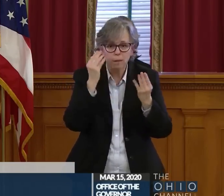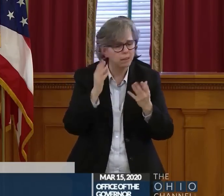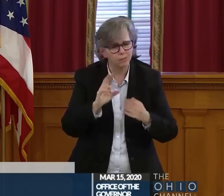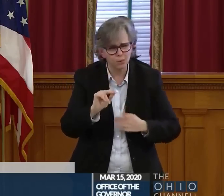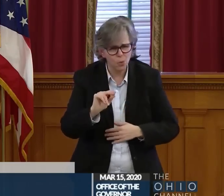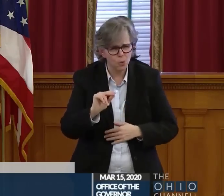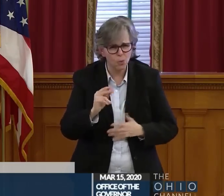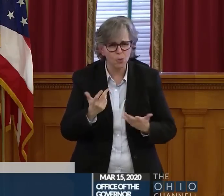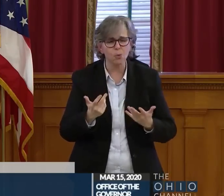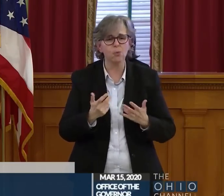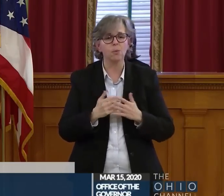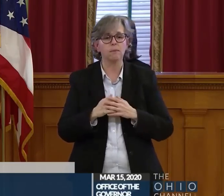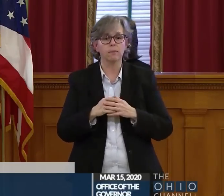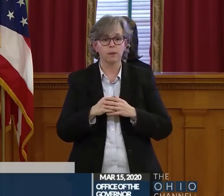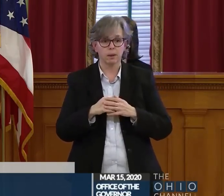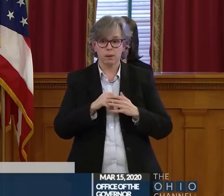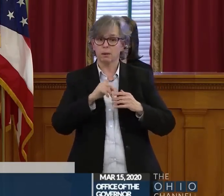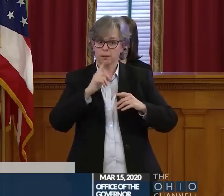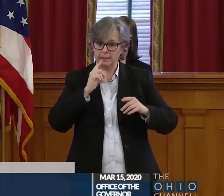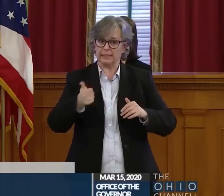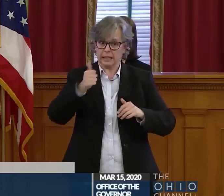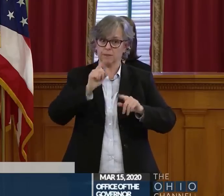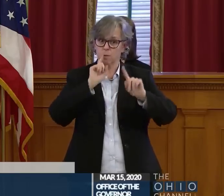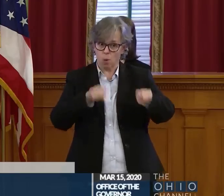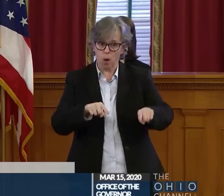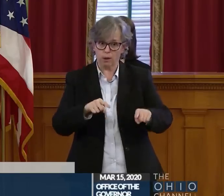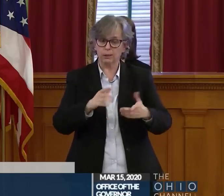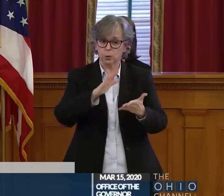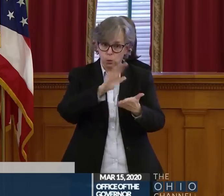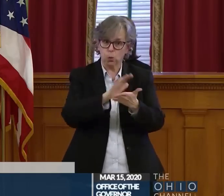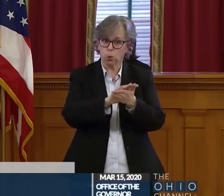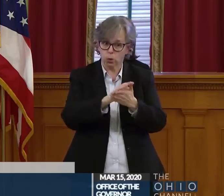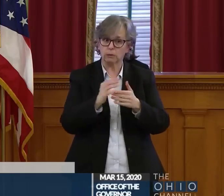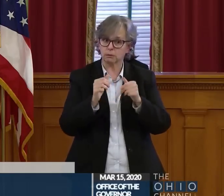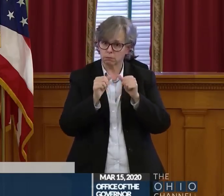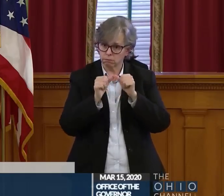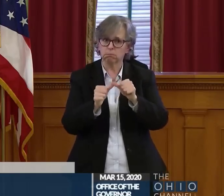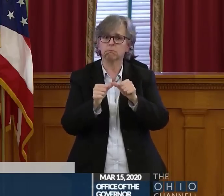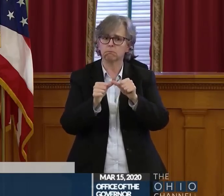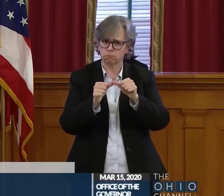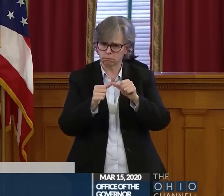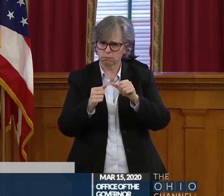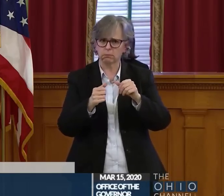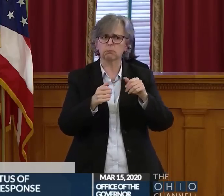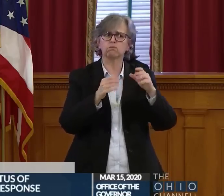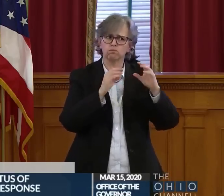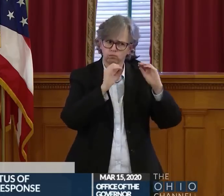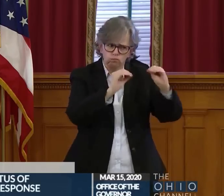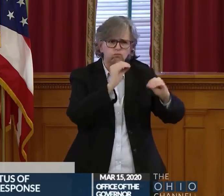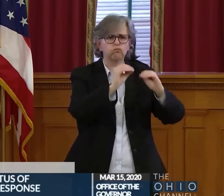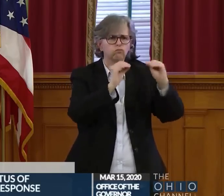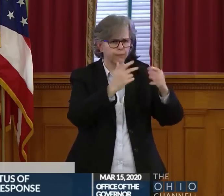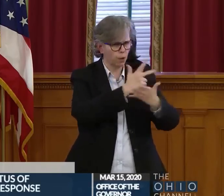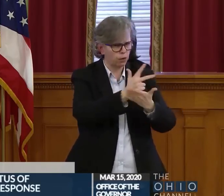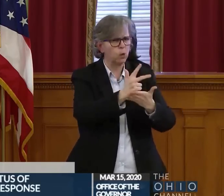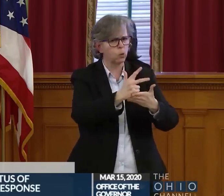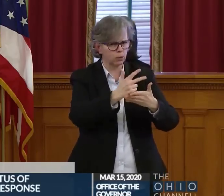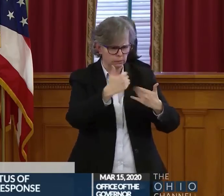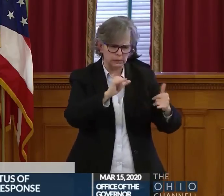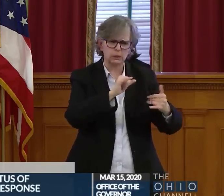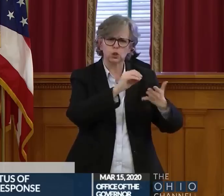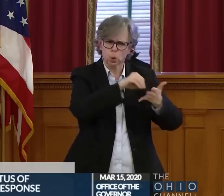to continue to educate for the next 3 weeks through distance learning, through separation, where the students